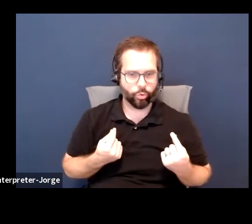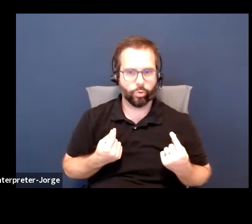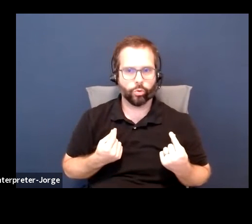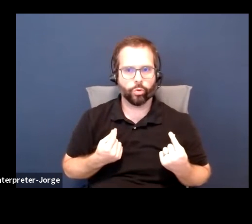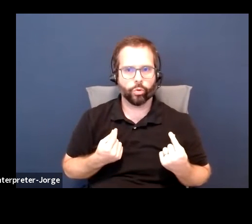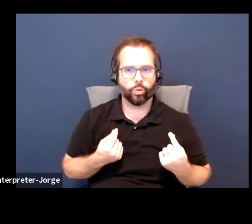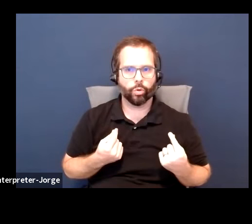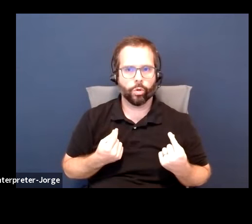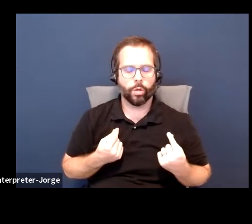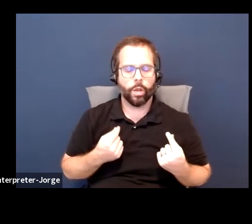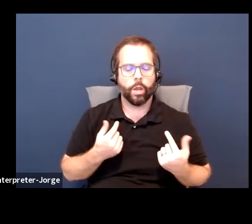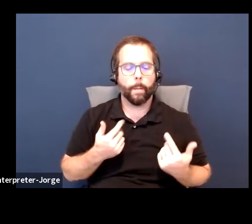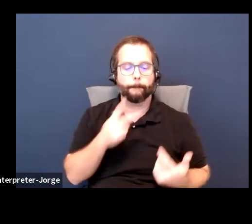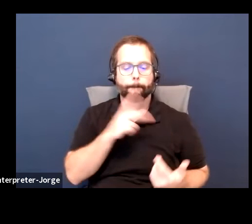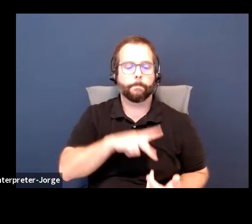personal care training